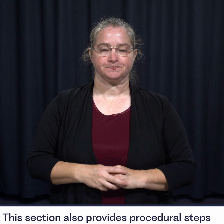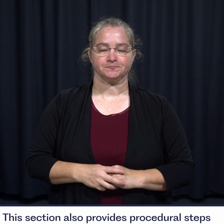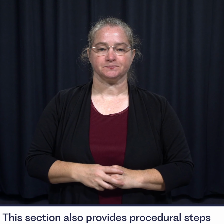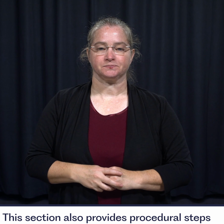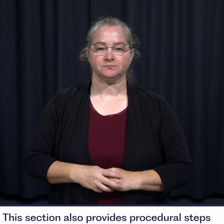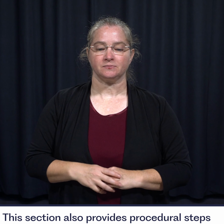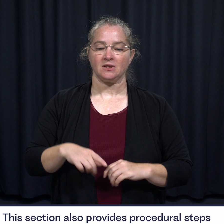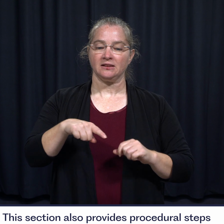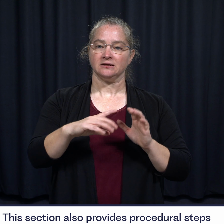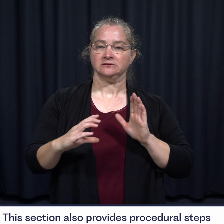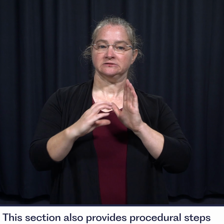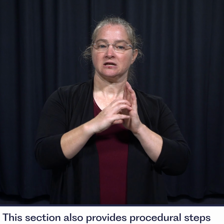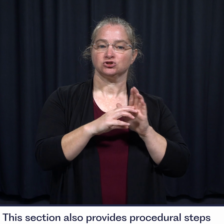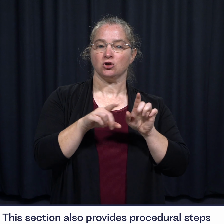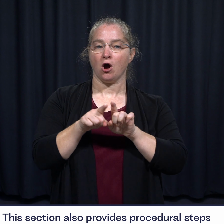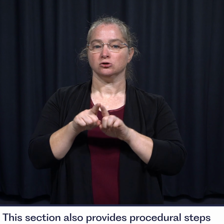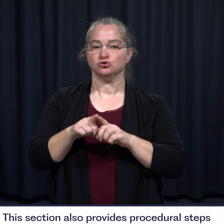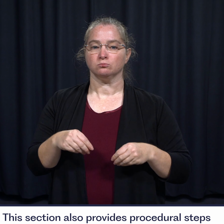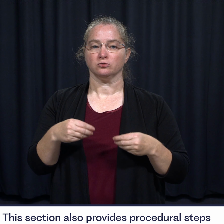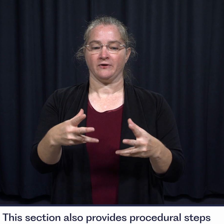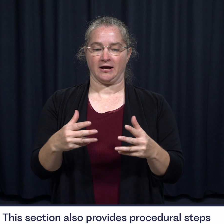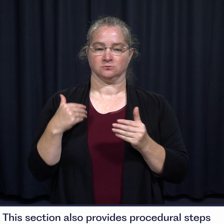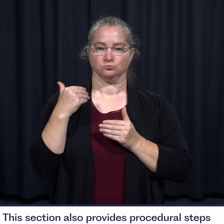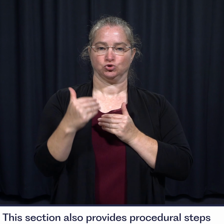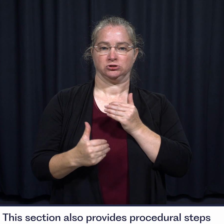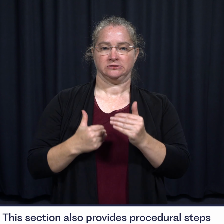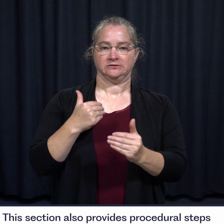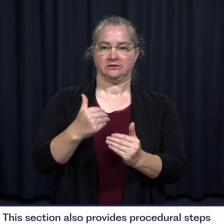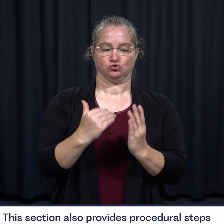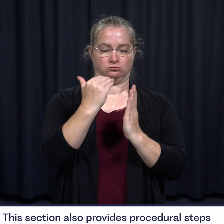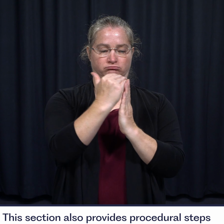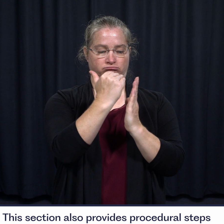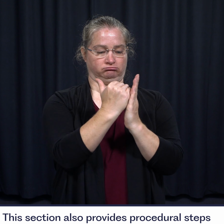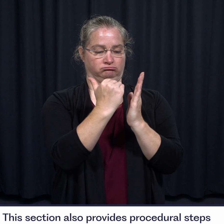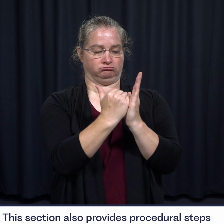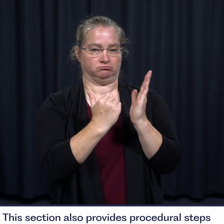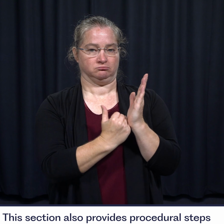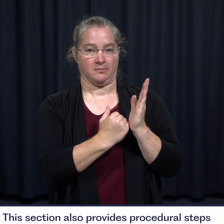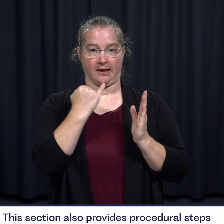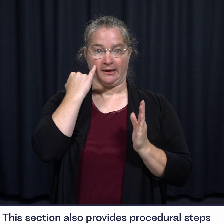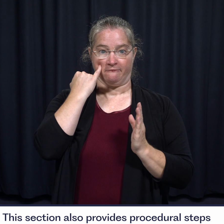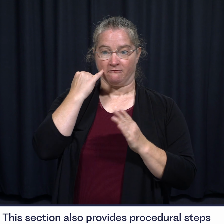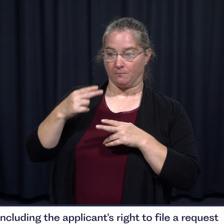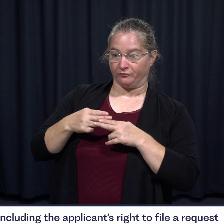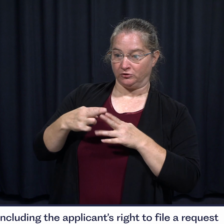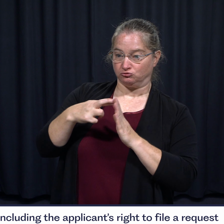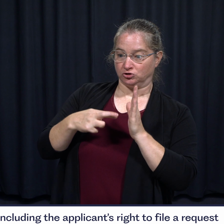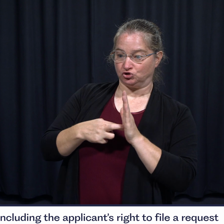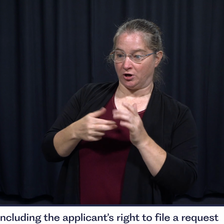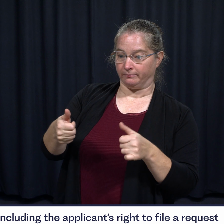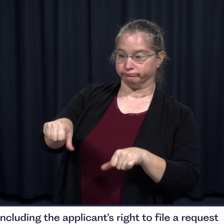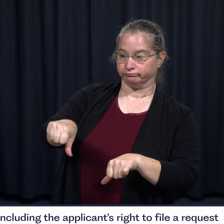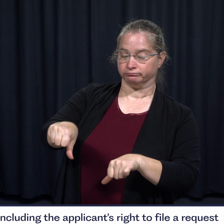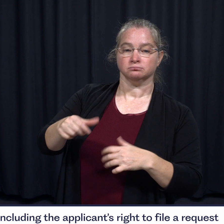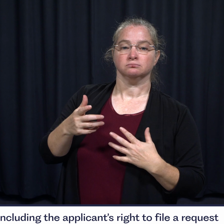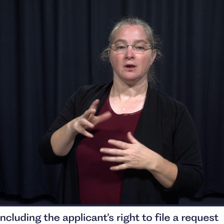section also provides procedural steps if provisional registration is denied, including the applicant's right to